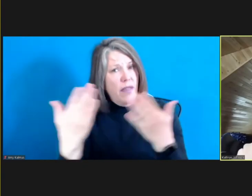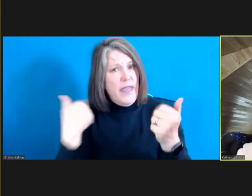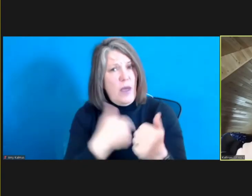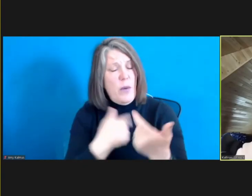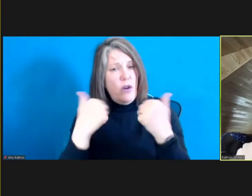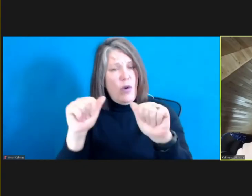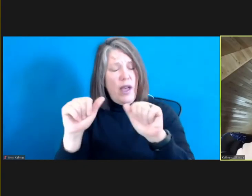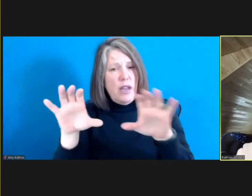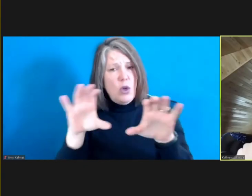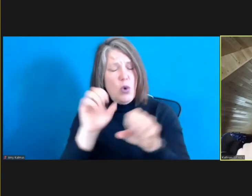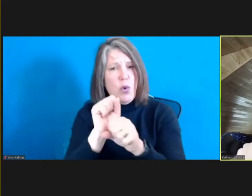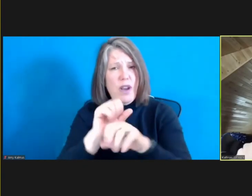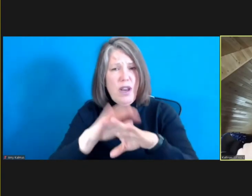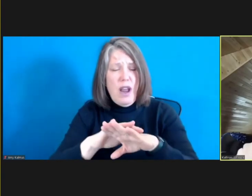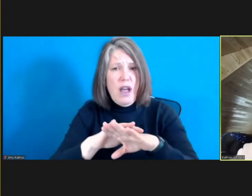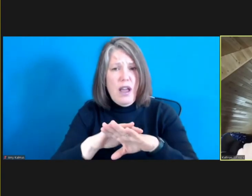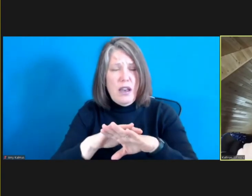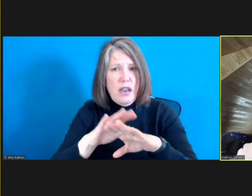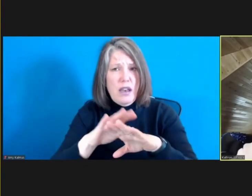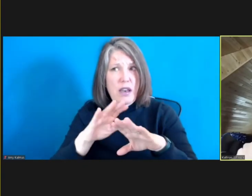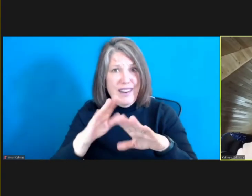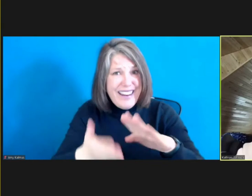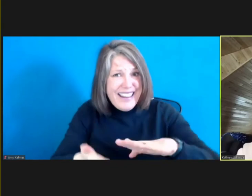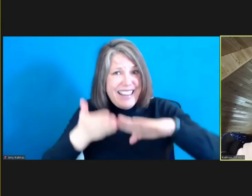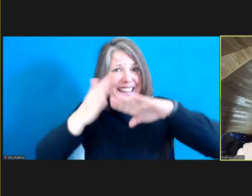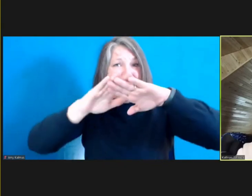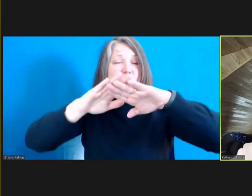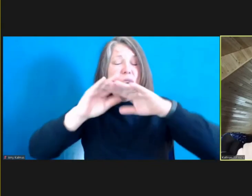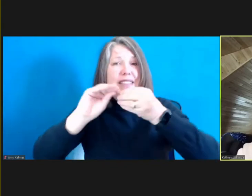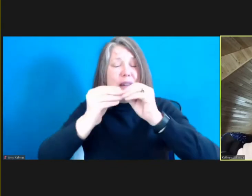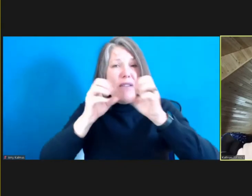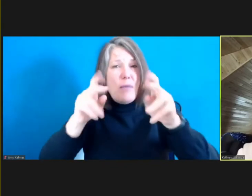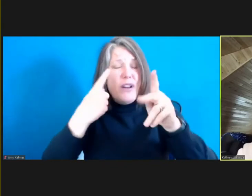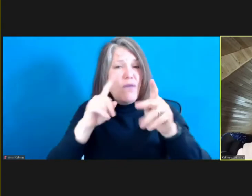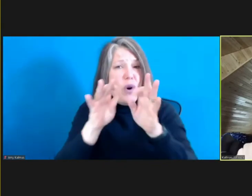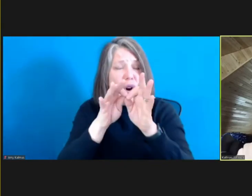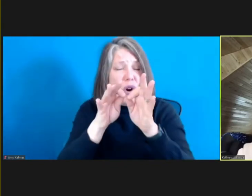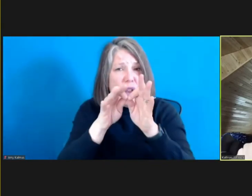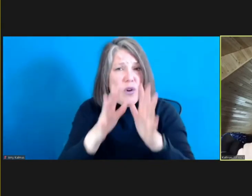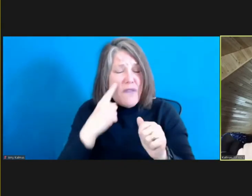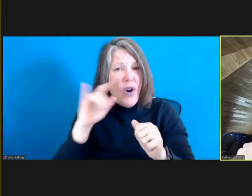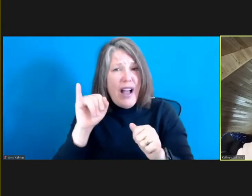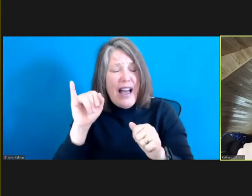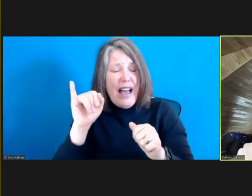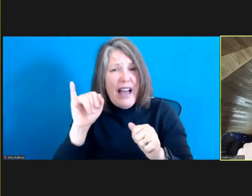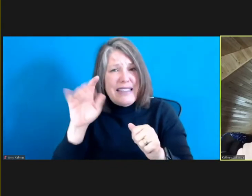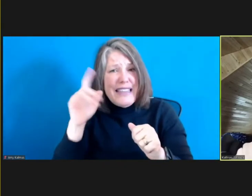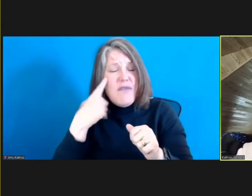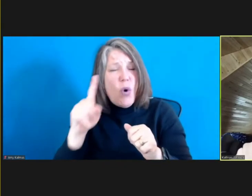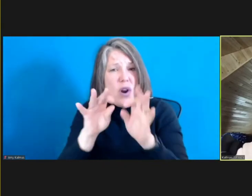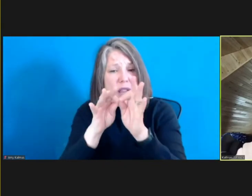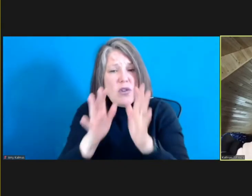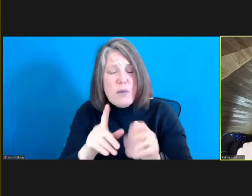on increasing the opportunity for interpreters and access through IET for interpreters is to